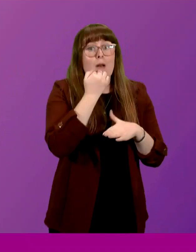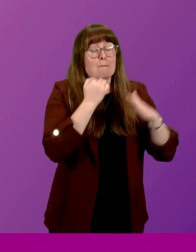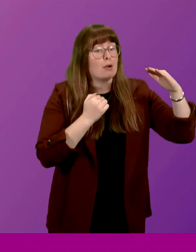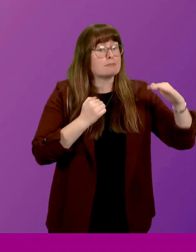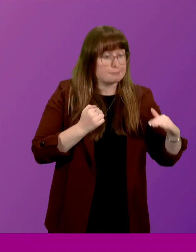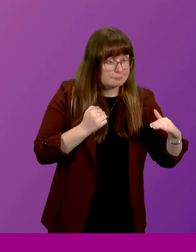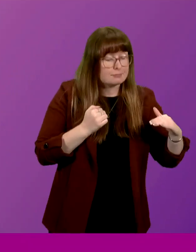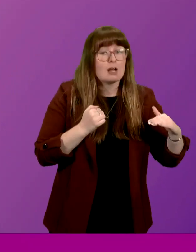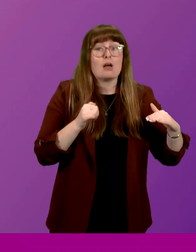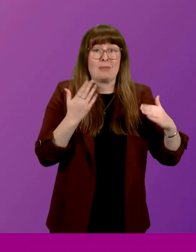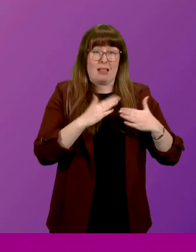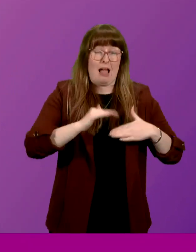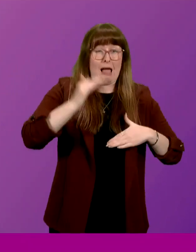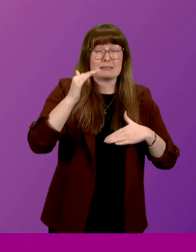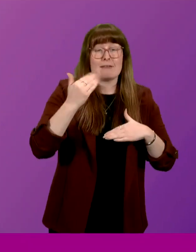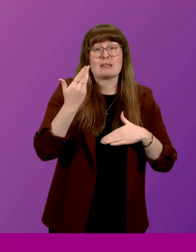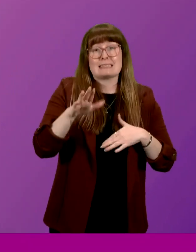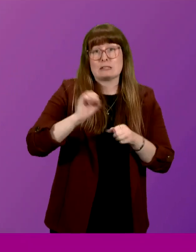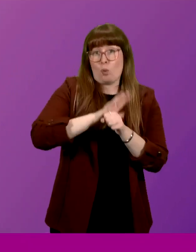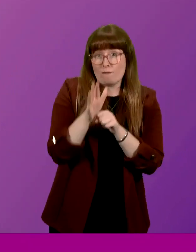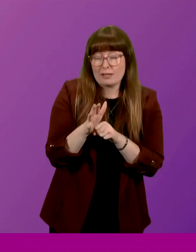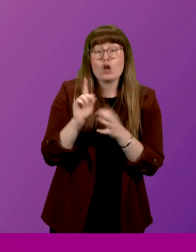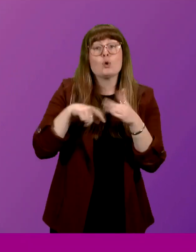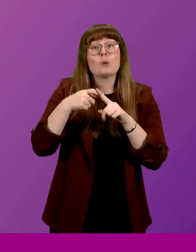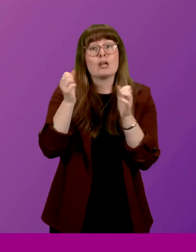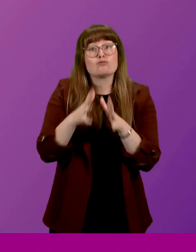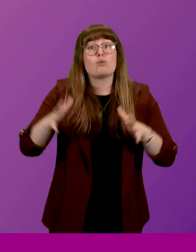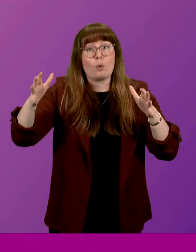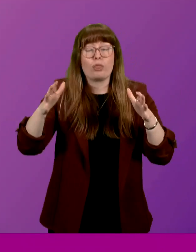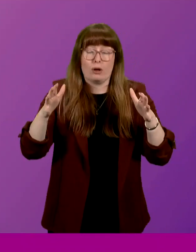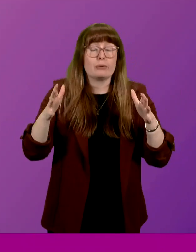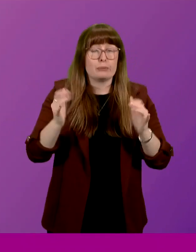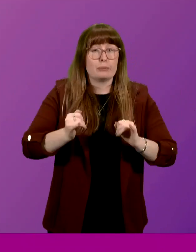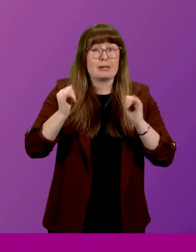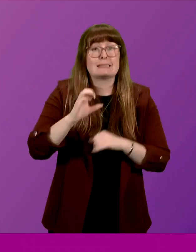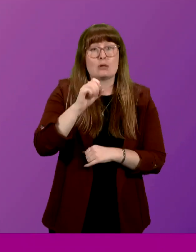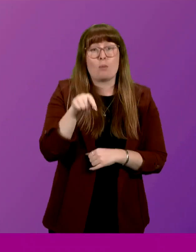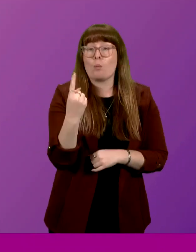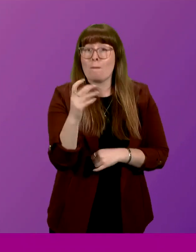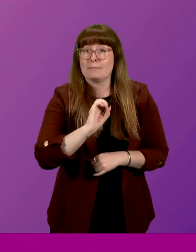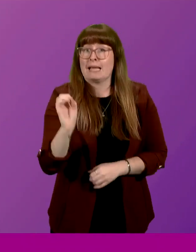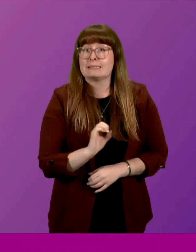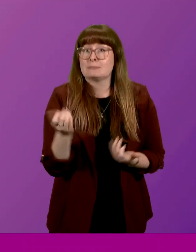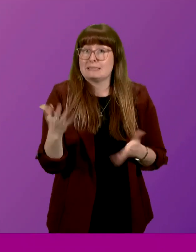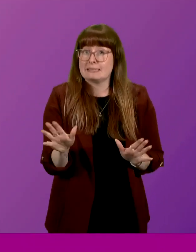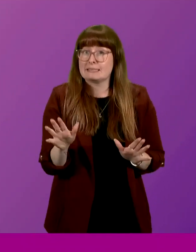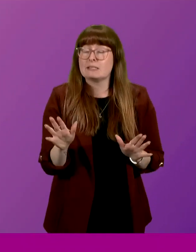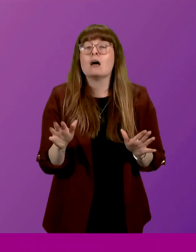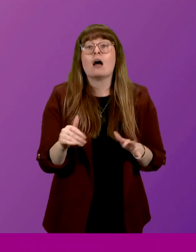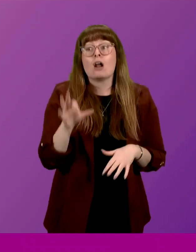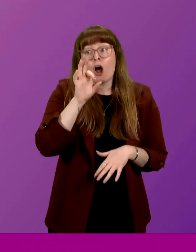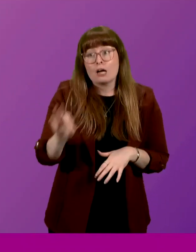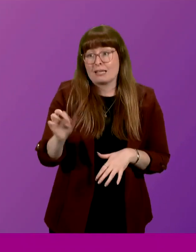level since the pandemic. And this morning we saw UK growth last quarter at a pitiful 0.1%. Can the First